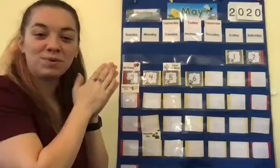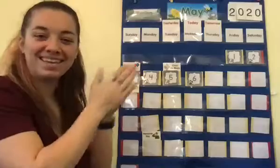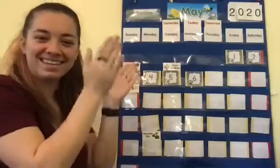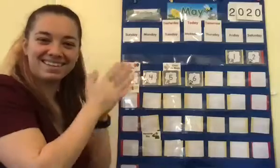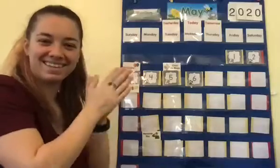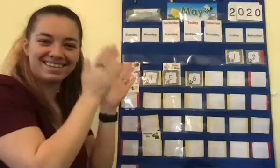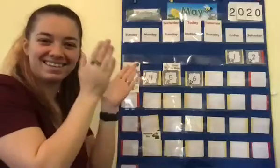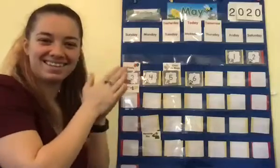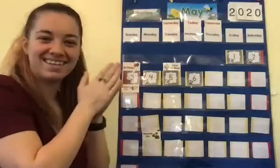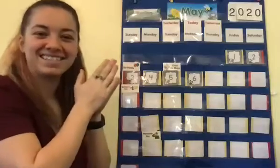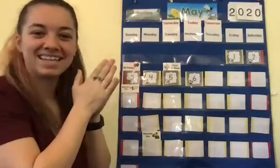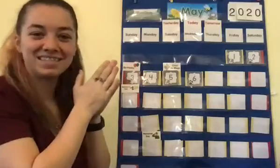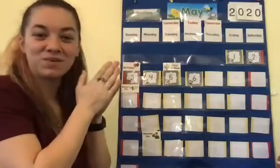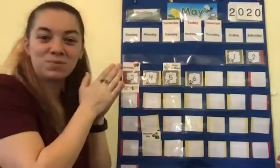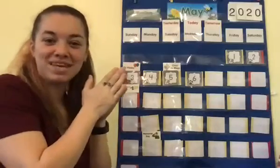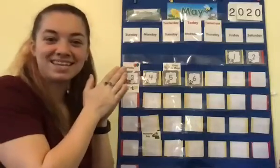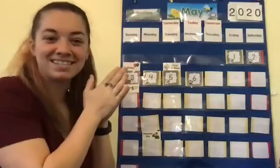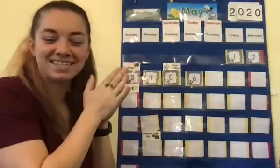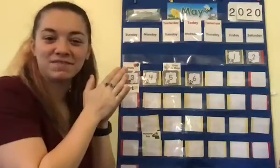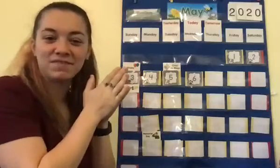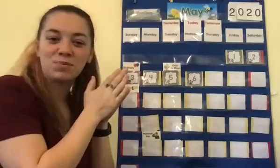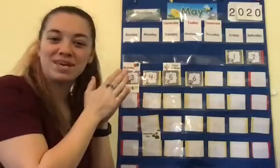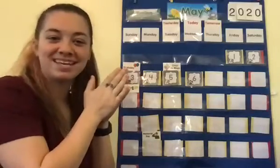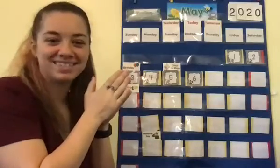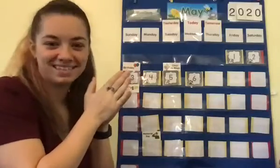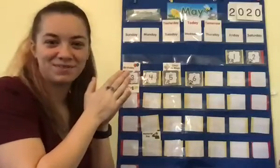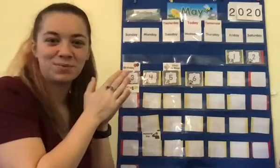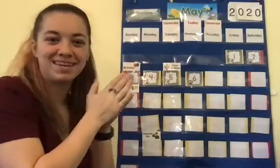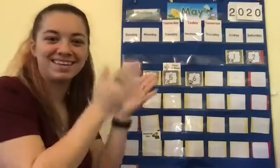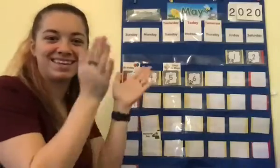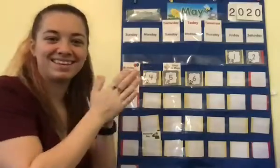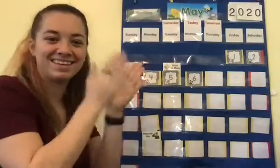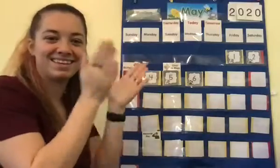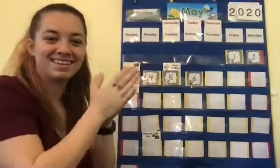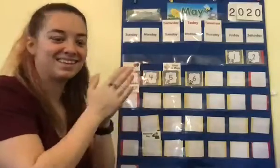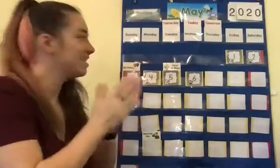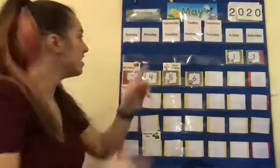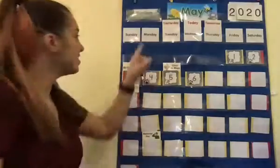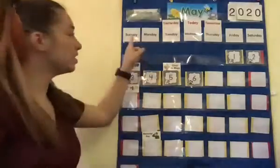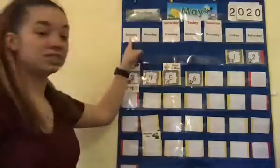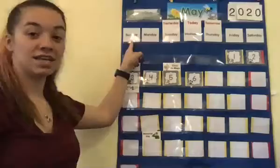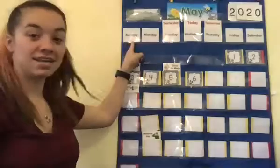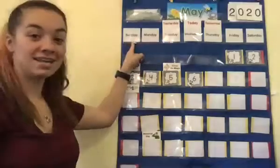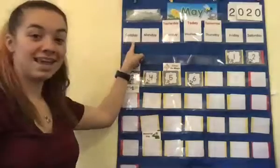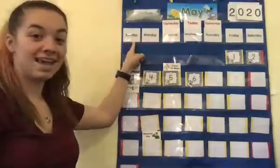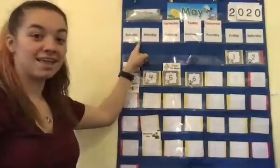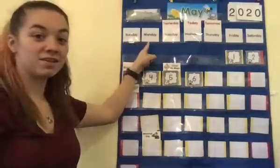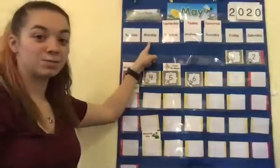week. Days of the week. Days of the week. Days of the week. There's Sunday and there's